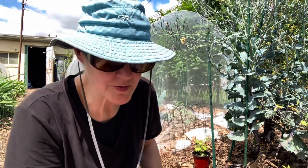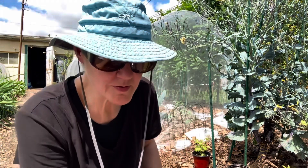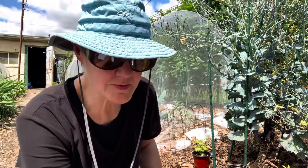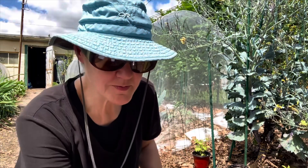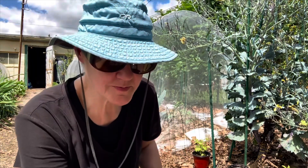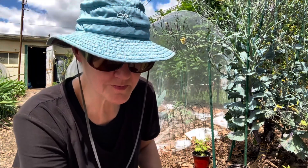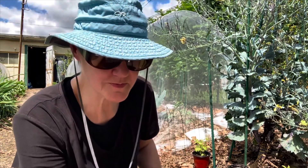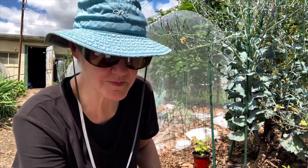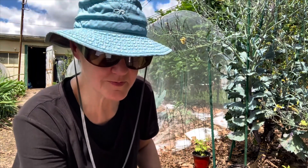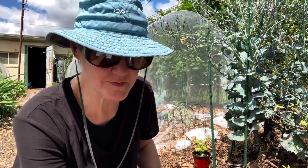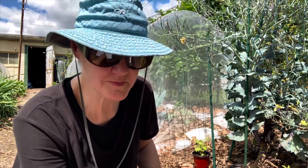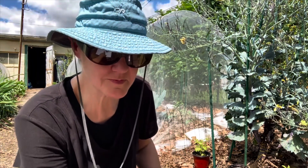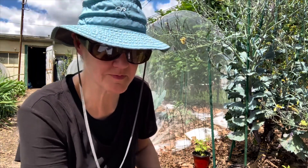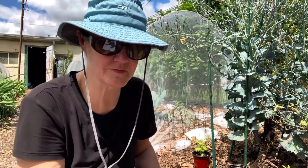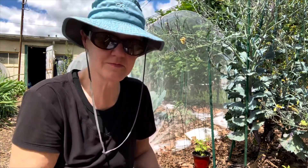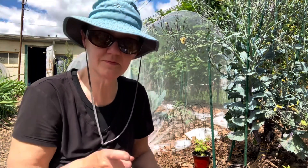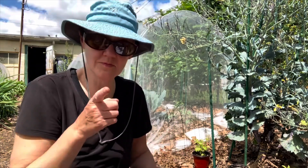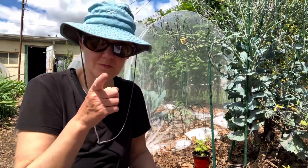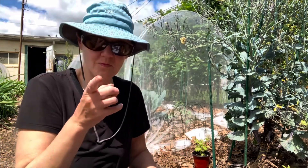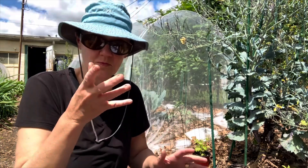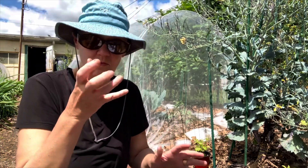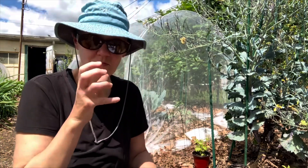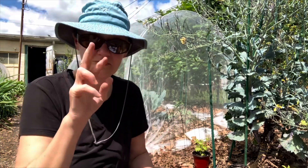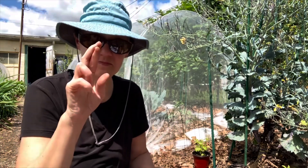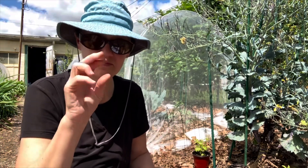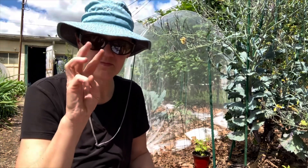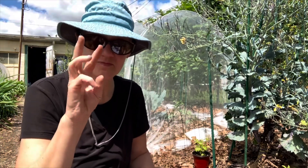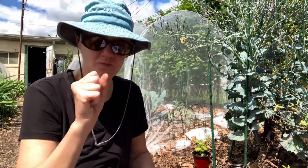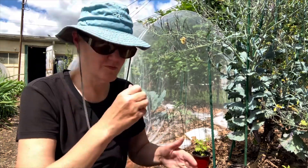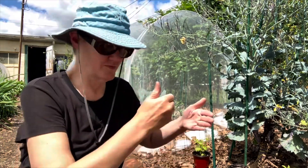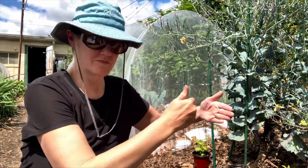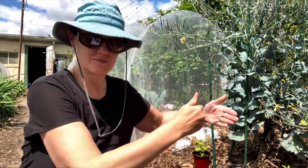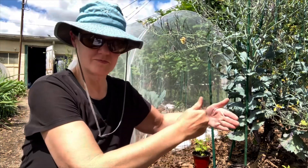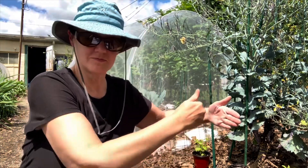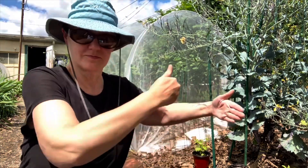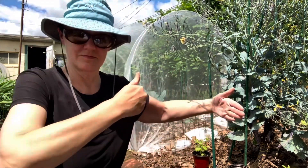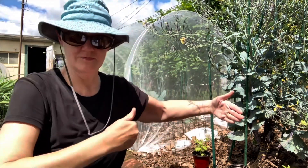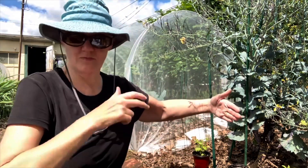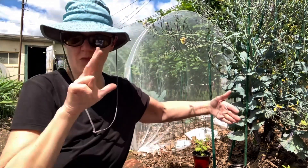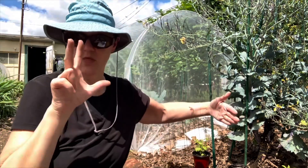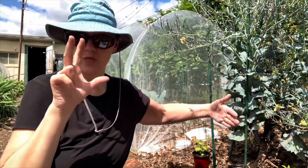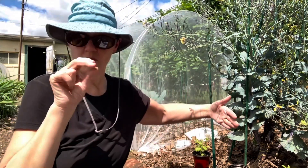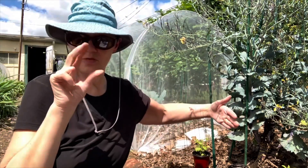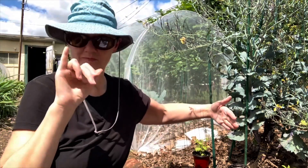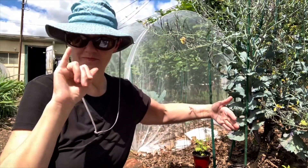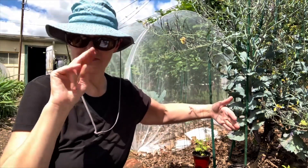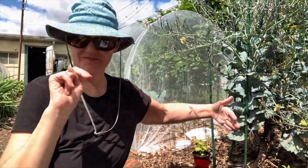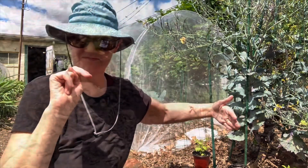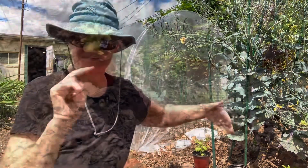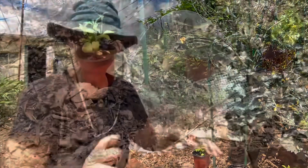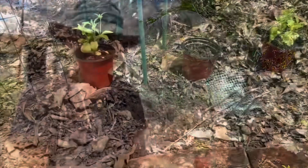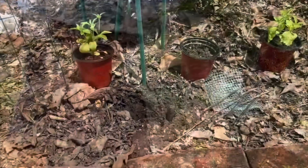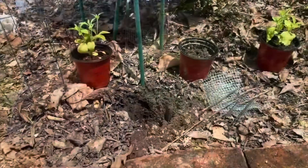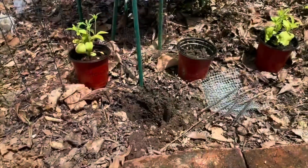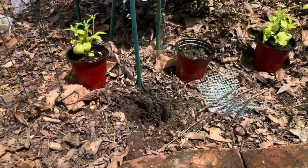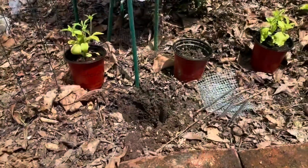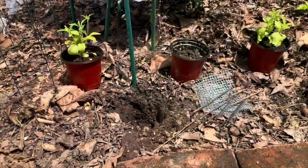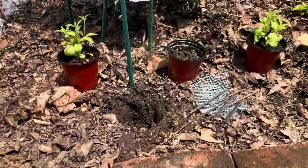on, let me check my notes. You want your rows to be 30 inches apart.